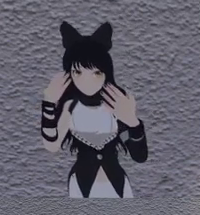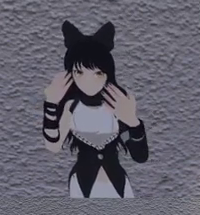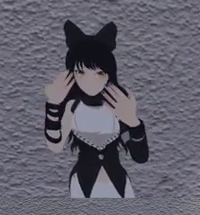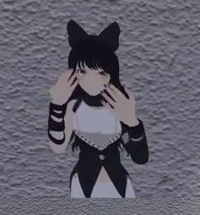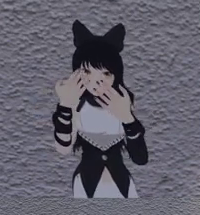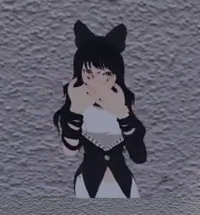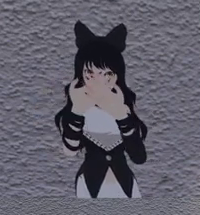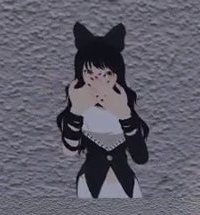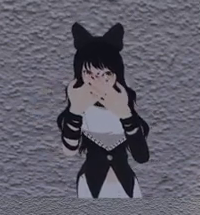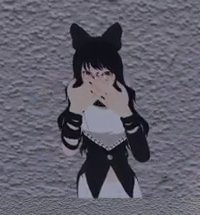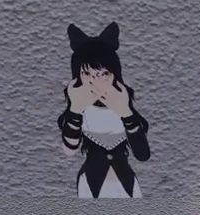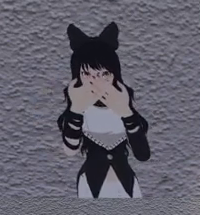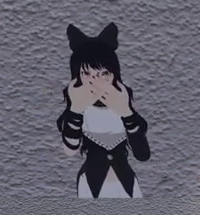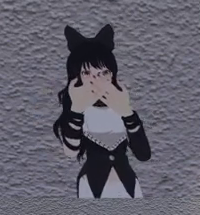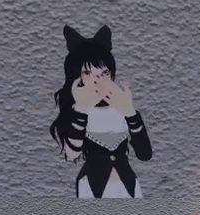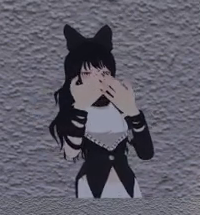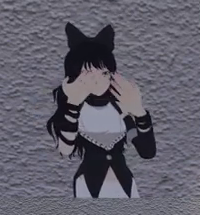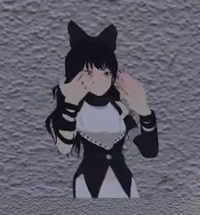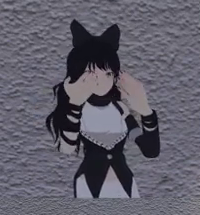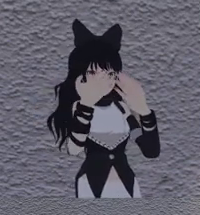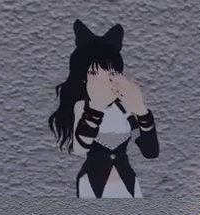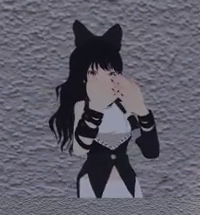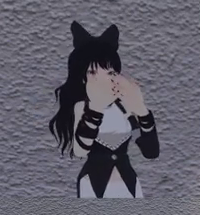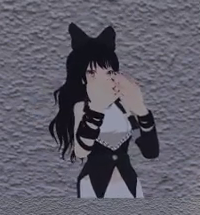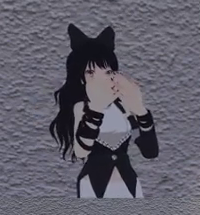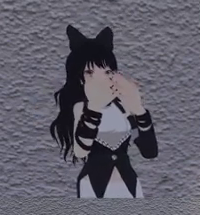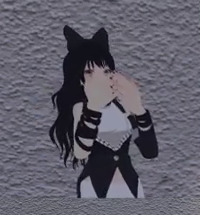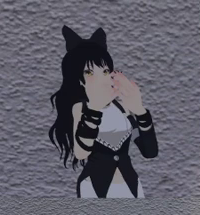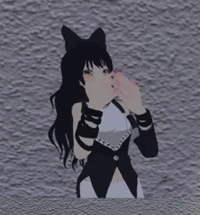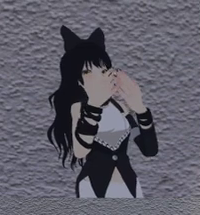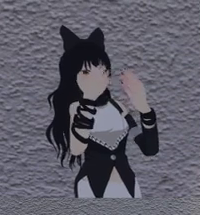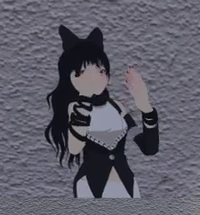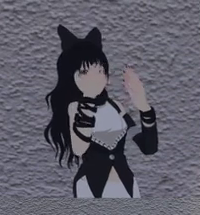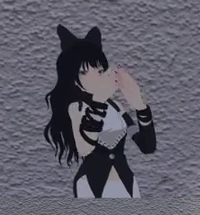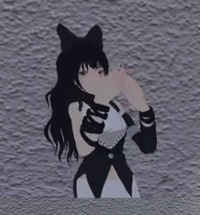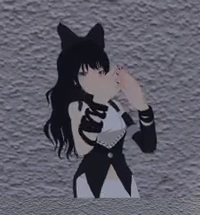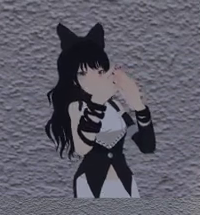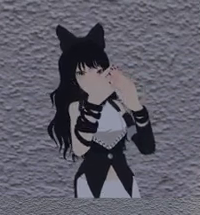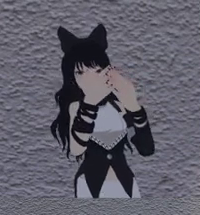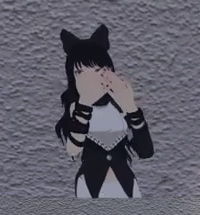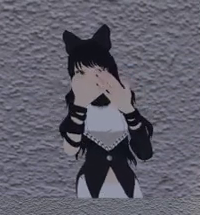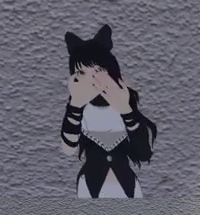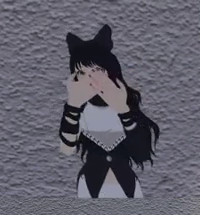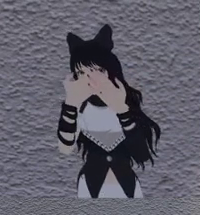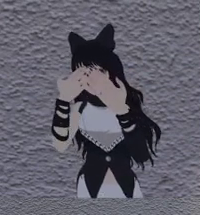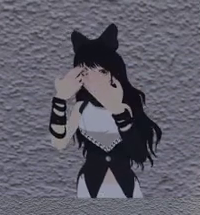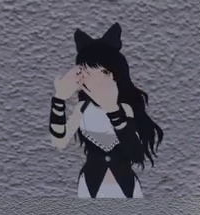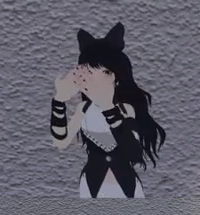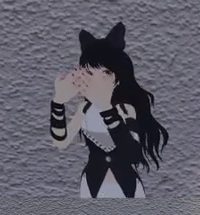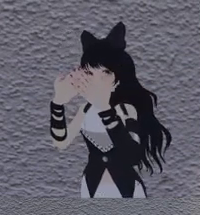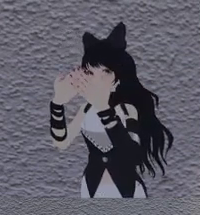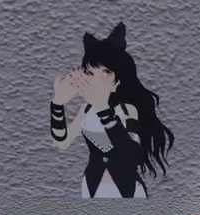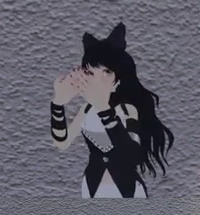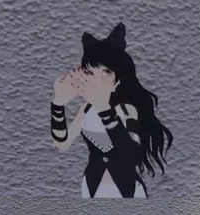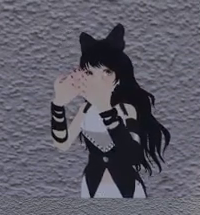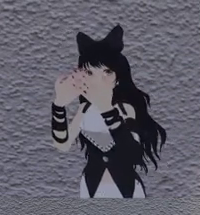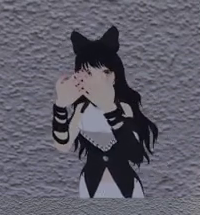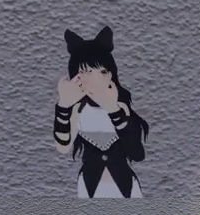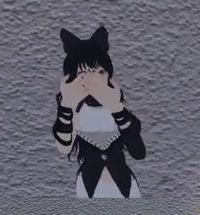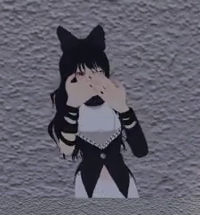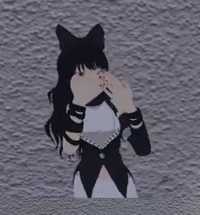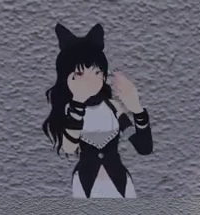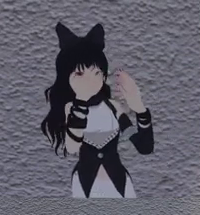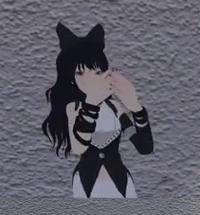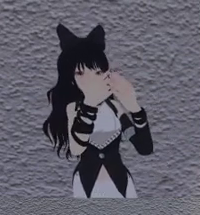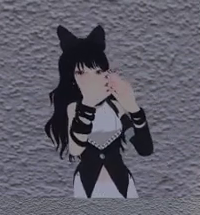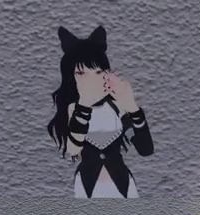Next sign, jail. Coming from your side of your face. Jail. Jail.